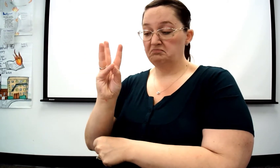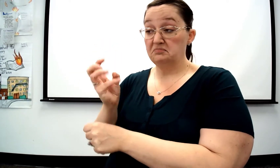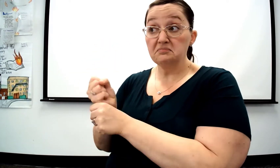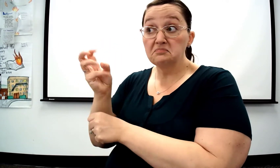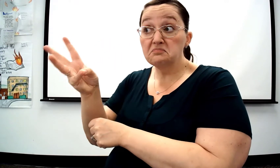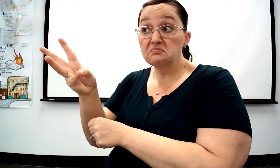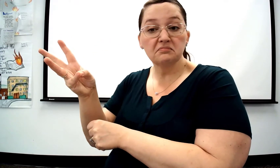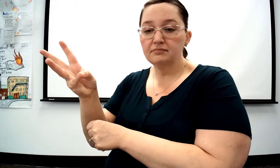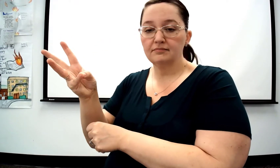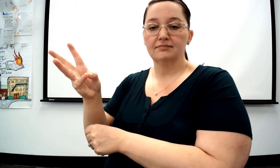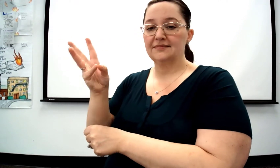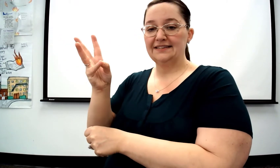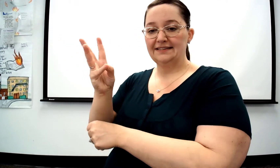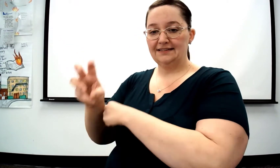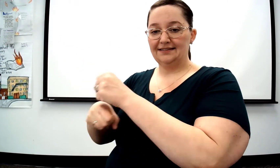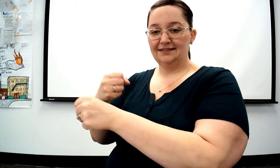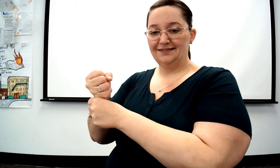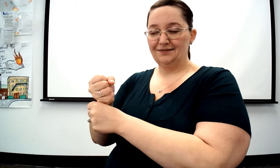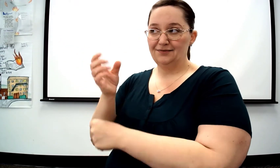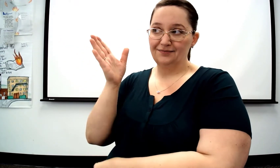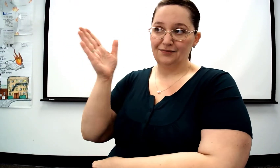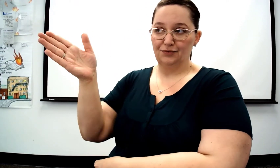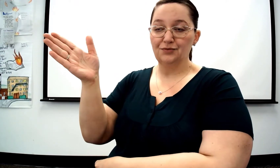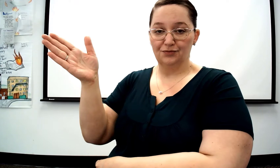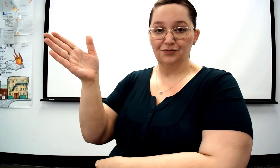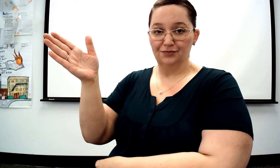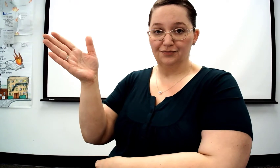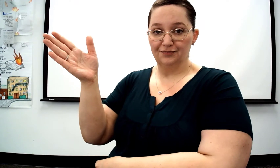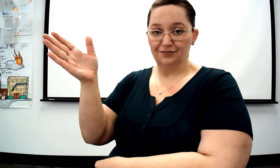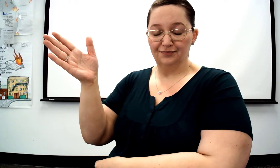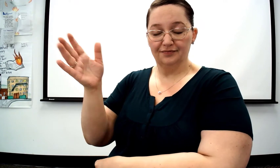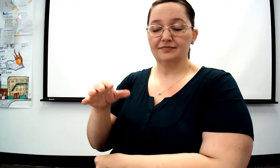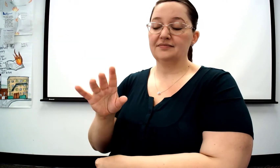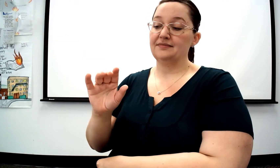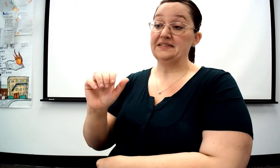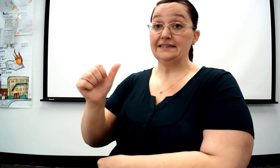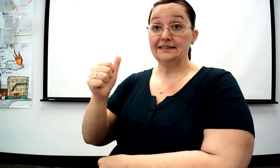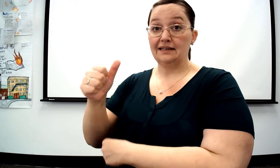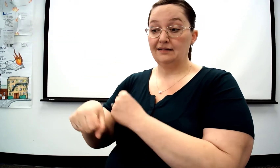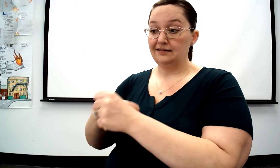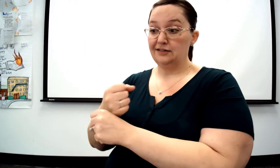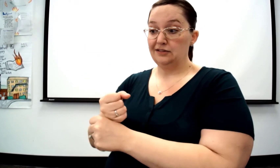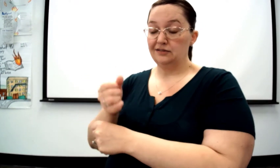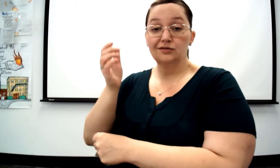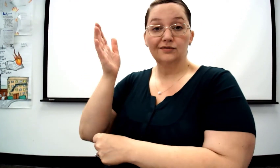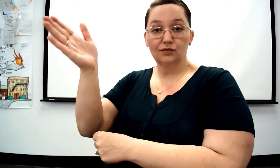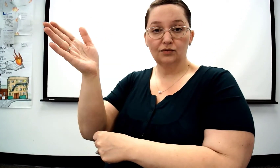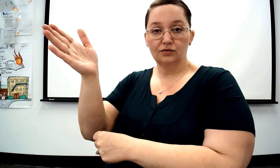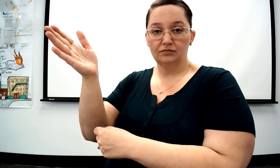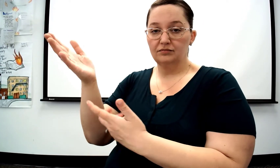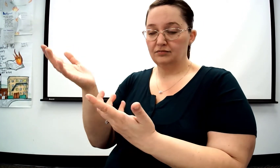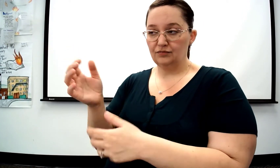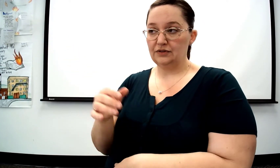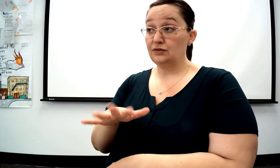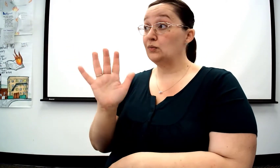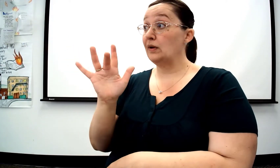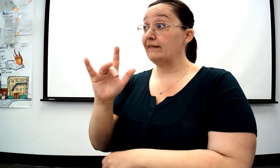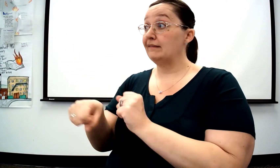Once you hit 6, you can't incorporate that into that movement. So instead you will say 6 years future, 10 years